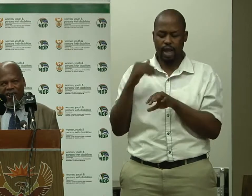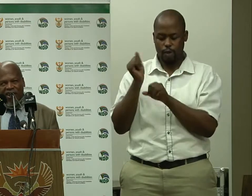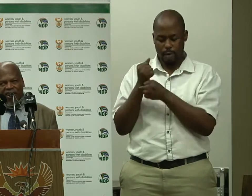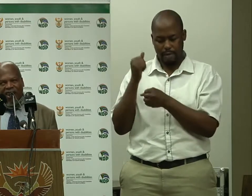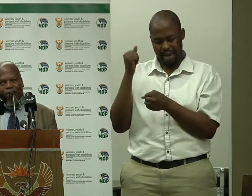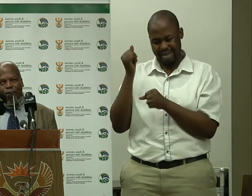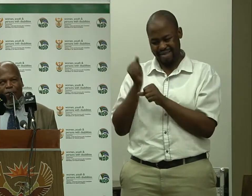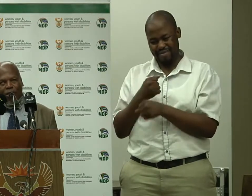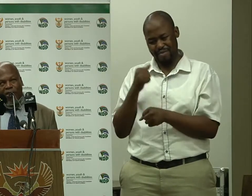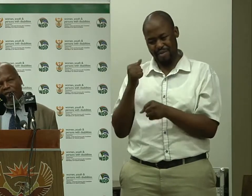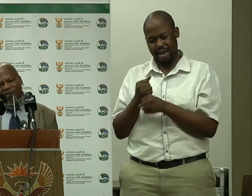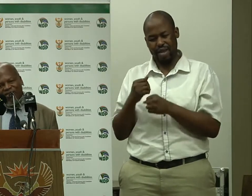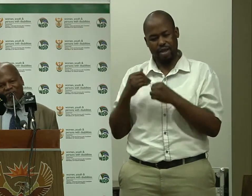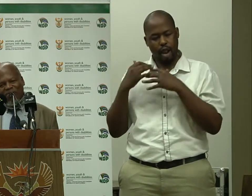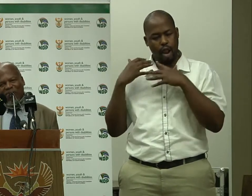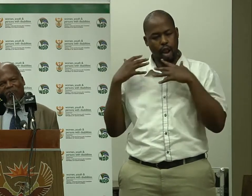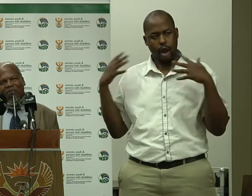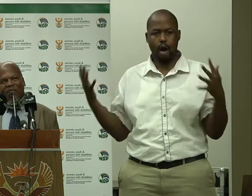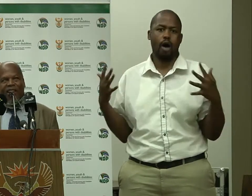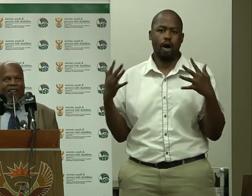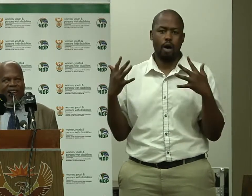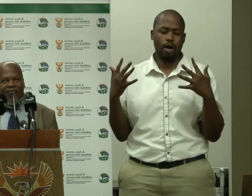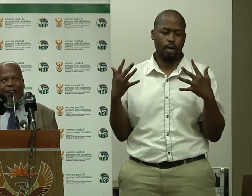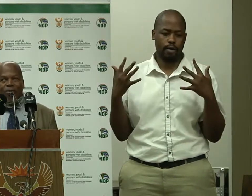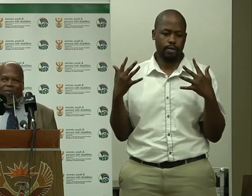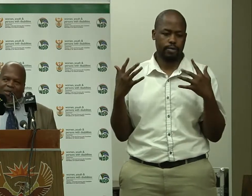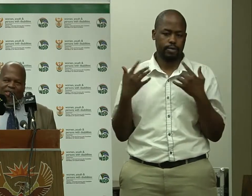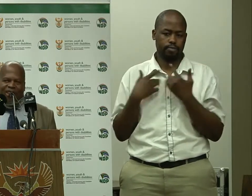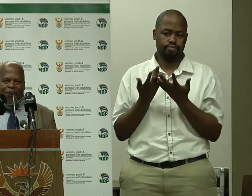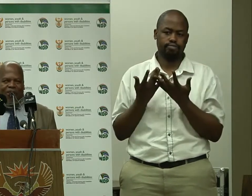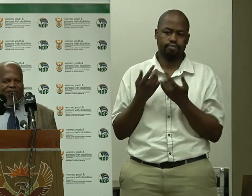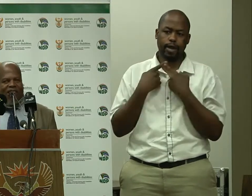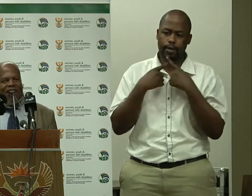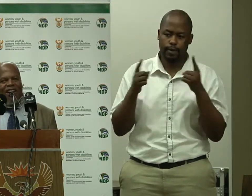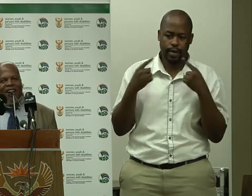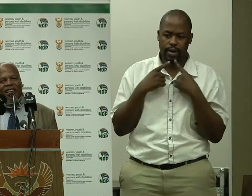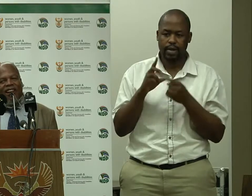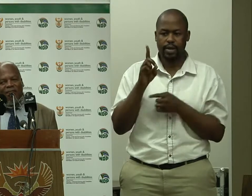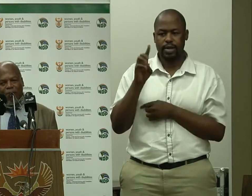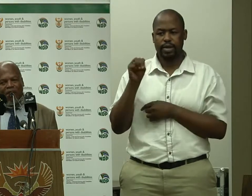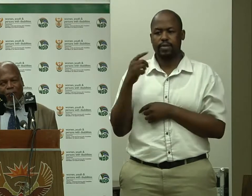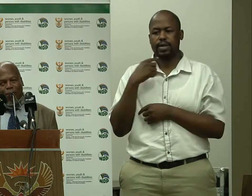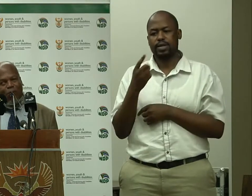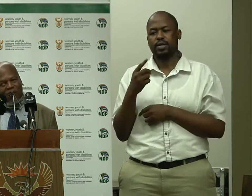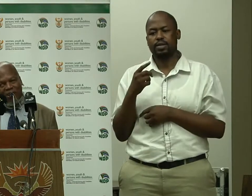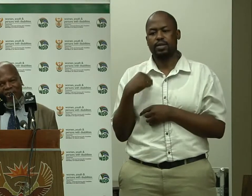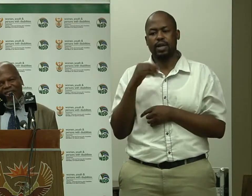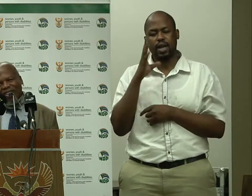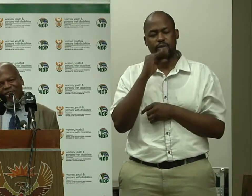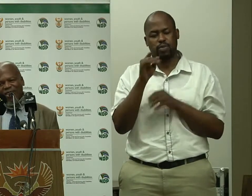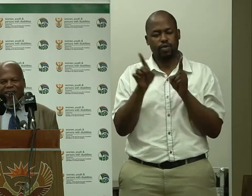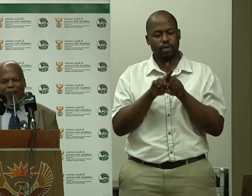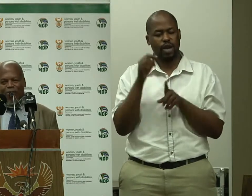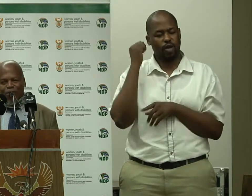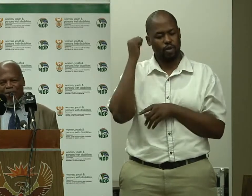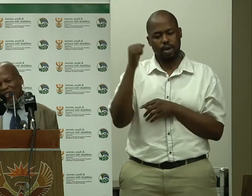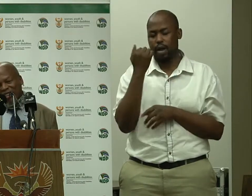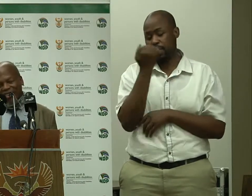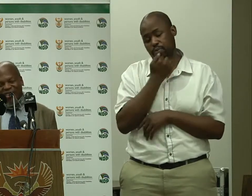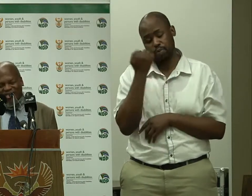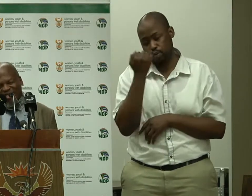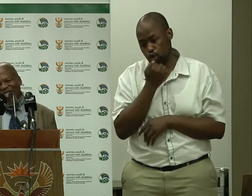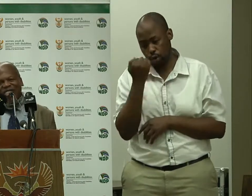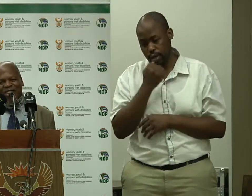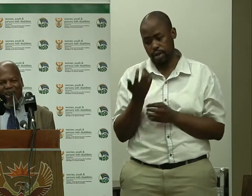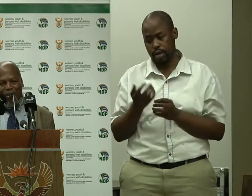made a lot of noise. Now, DM says, I speak like a comrade. Hey, I'm